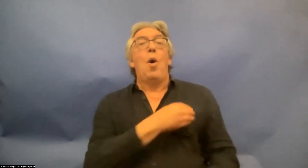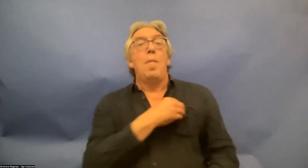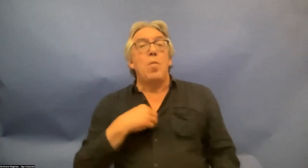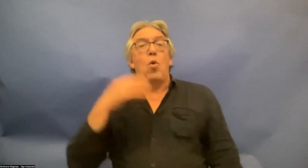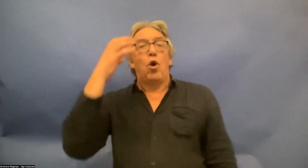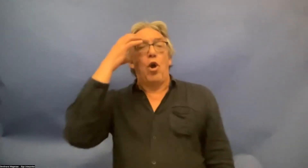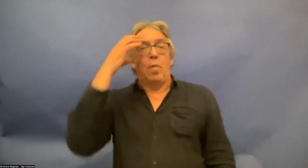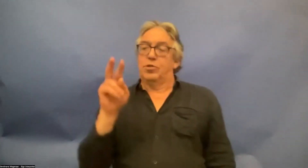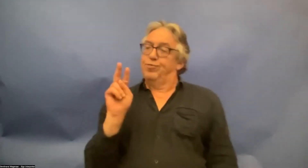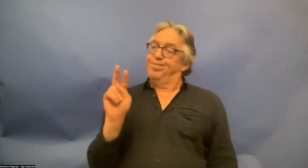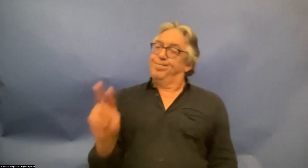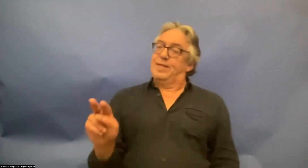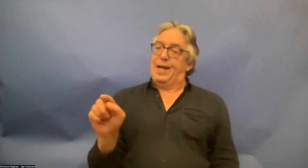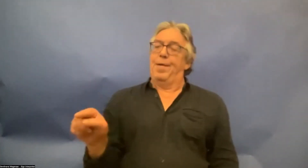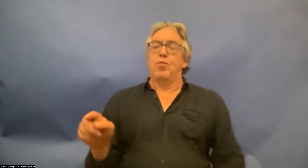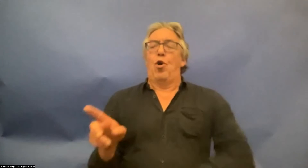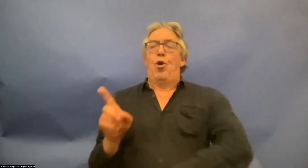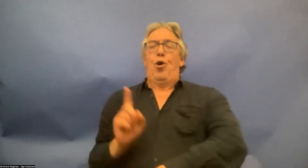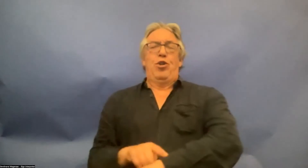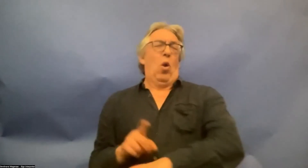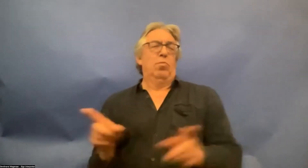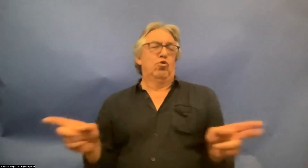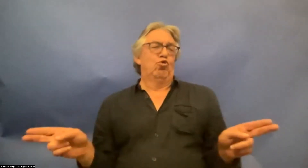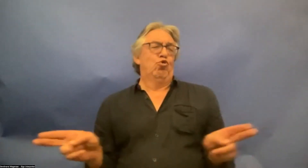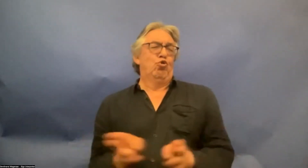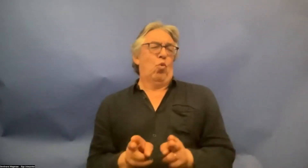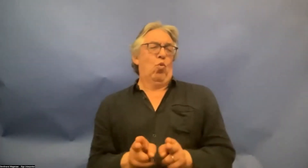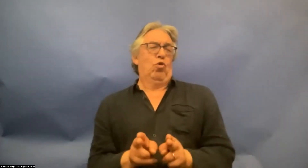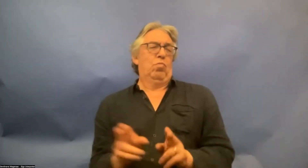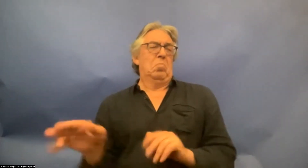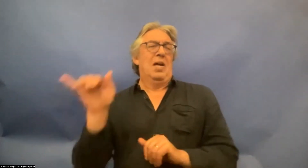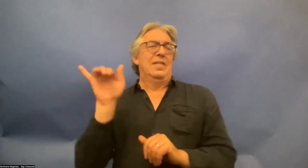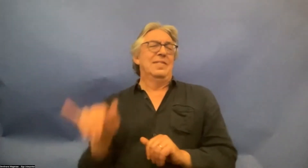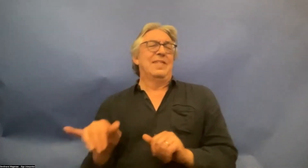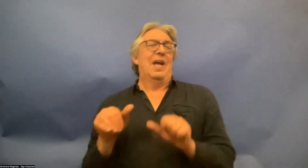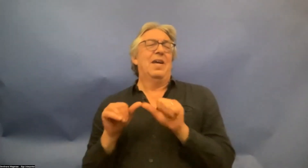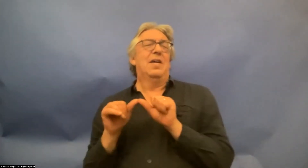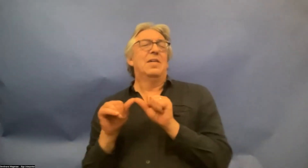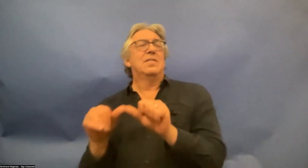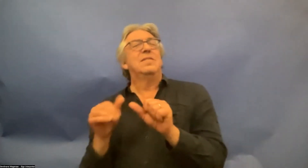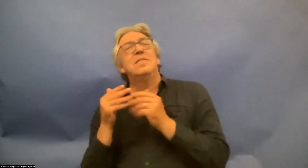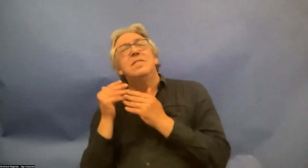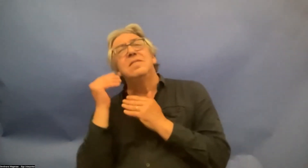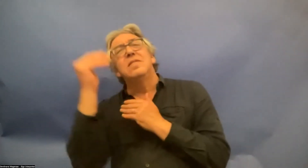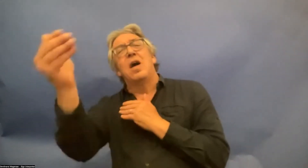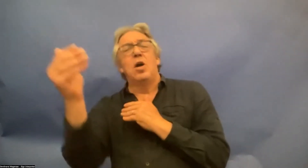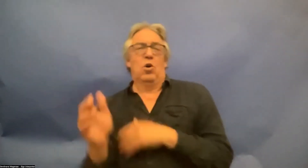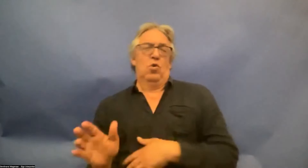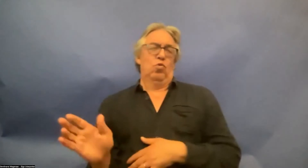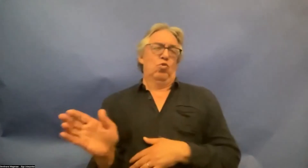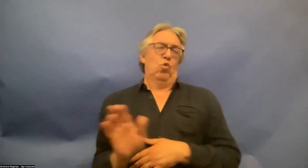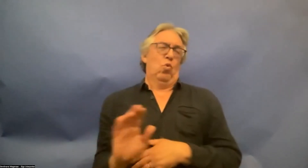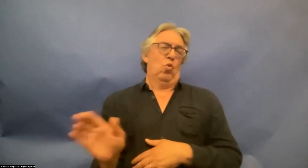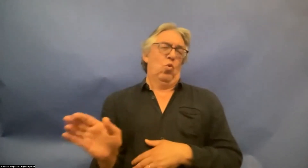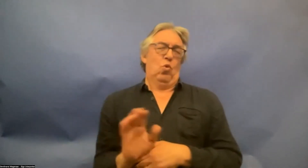They are not going to stay here forever, no matter what are the circumstances, I mean, the environment that they came